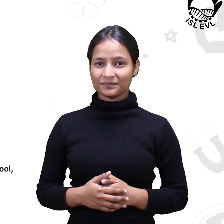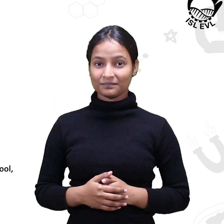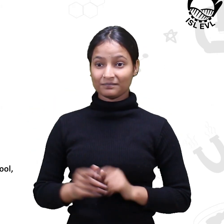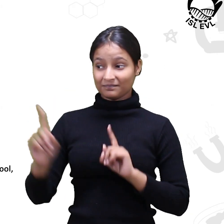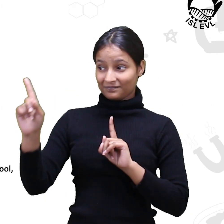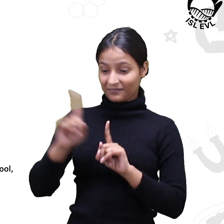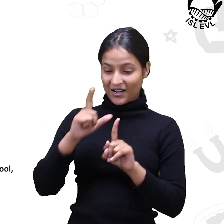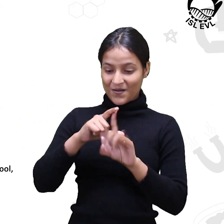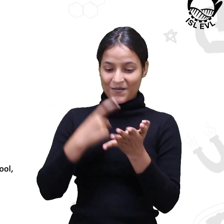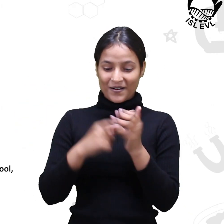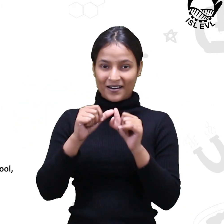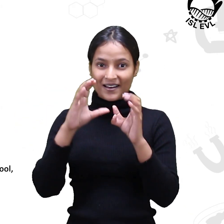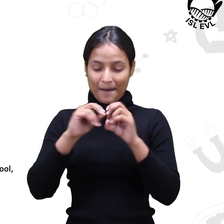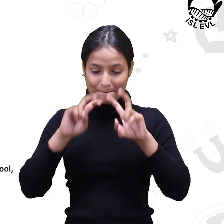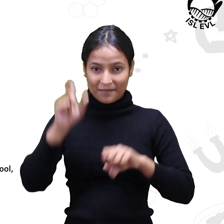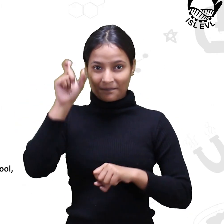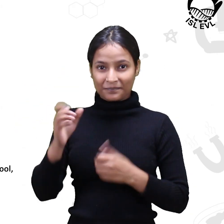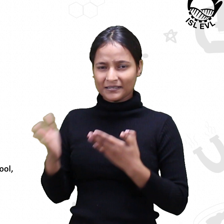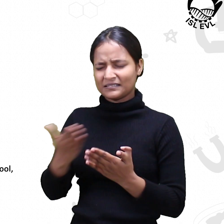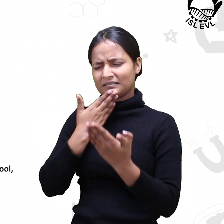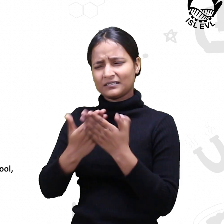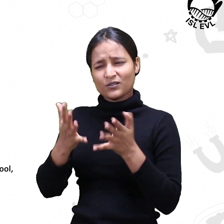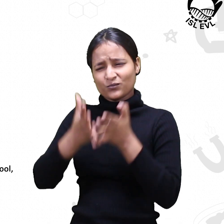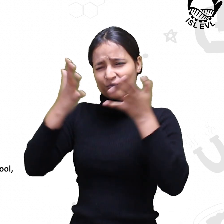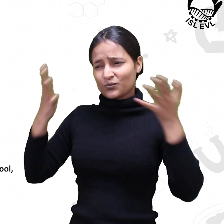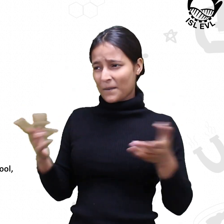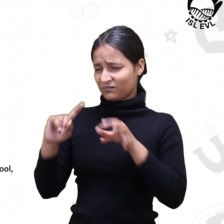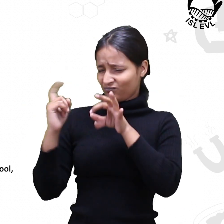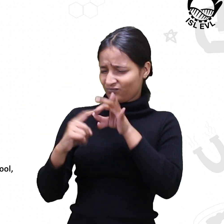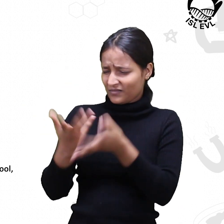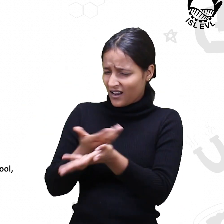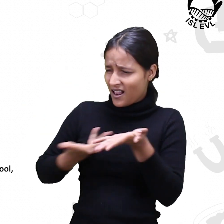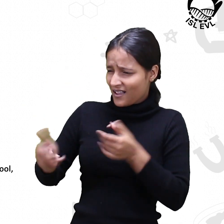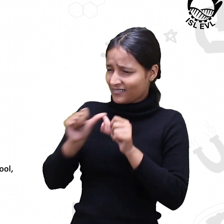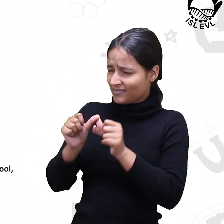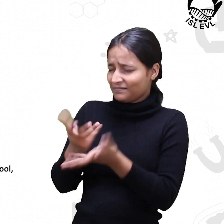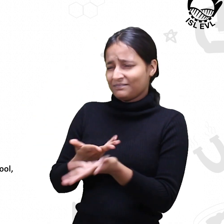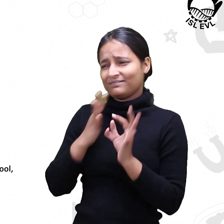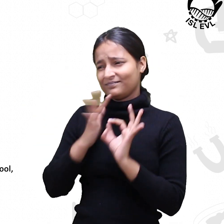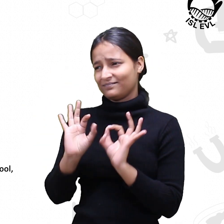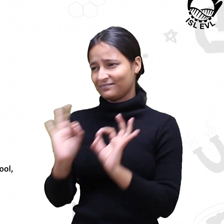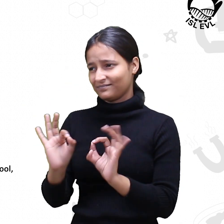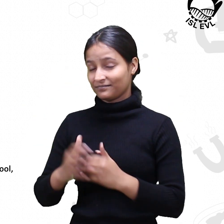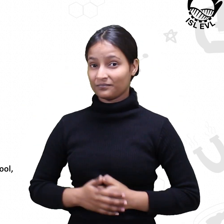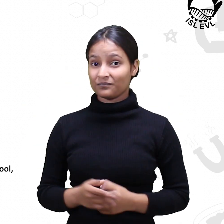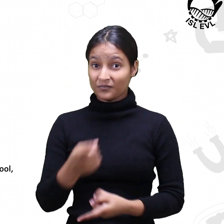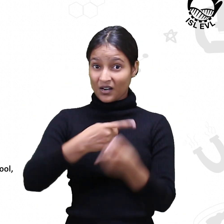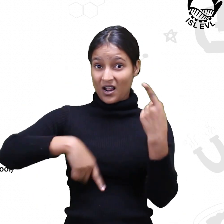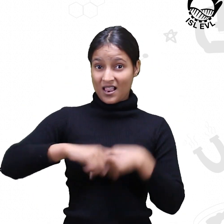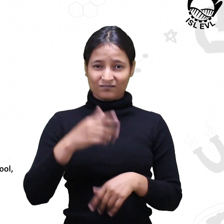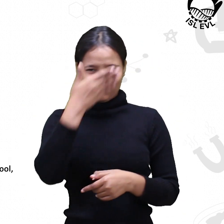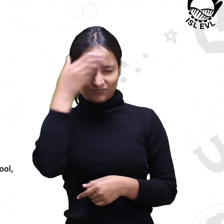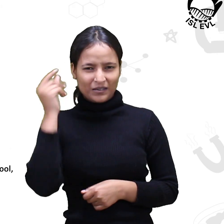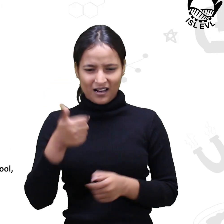Dr. Amitabha Bandyopadhyay for answering all the curious questions we posed. Don't forget to like and